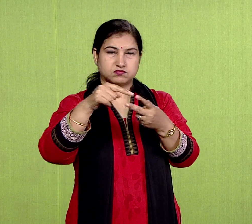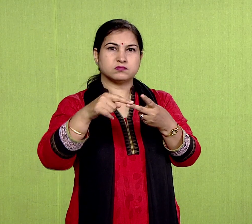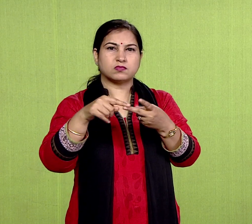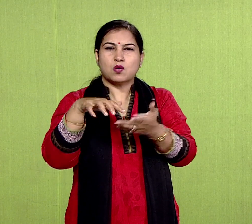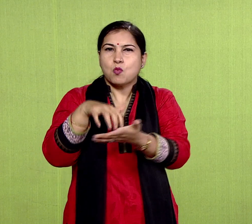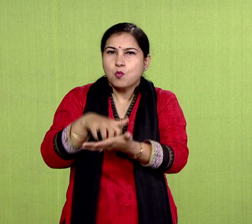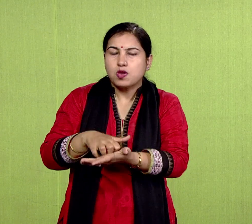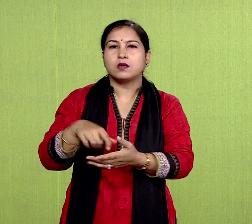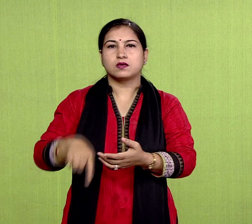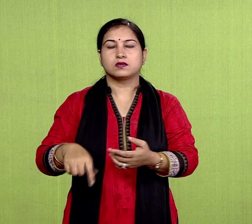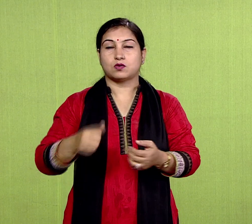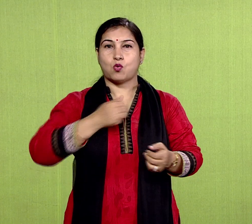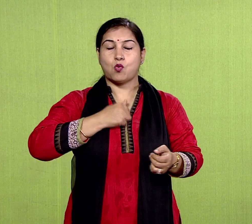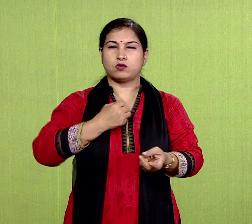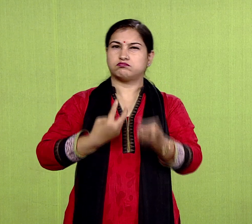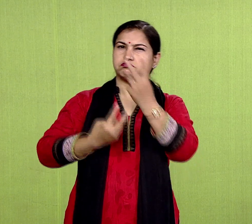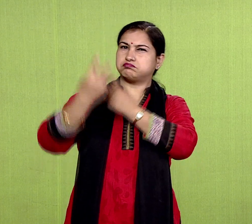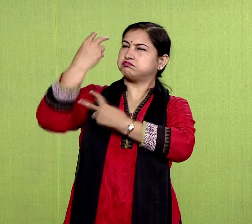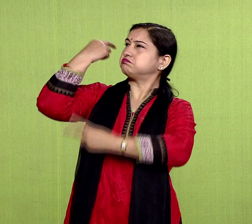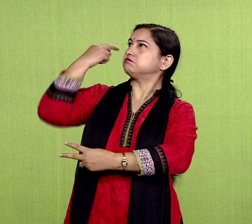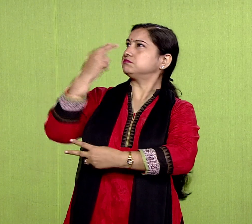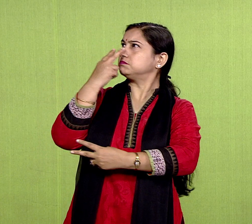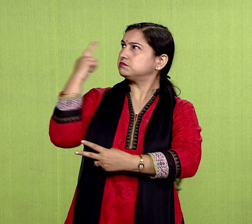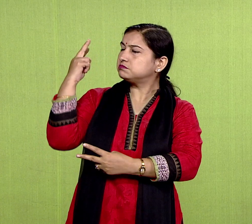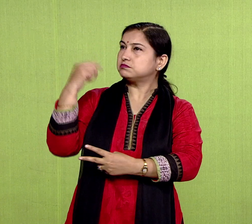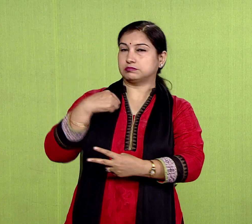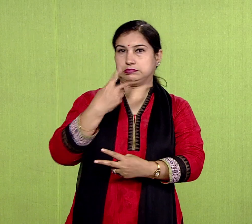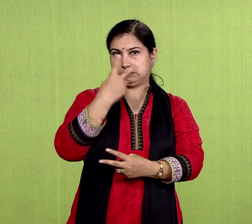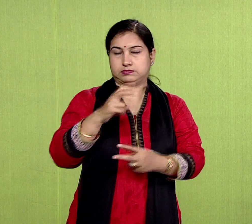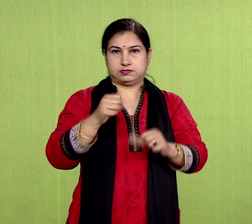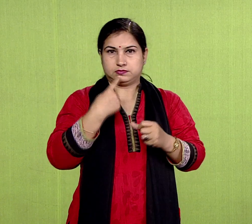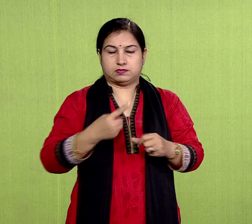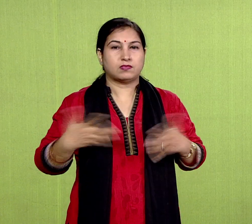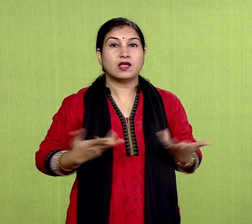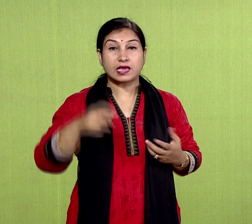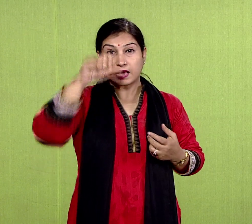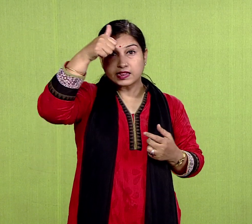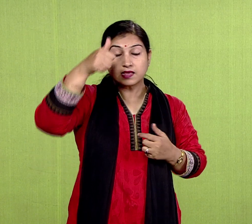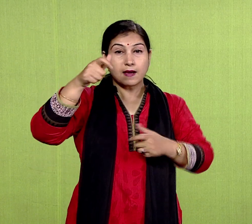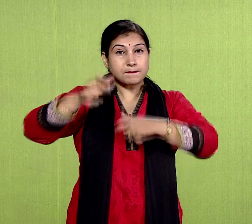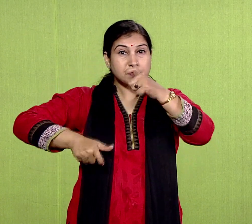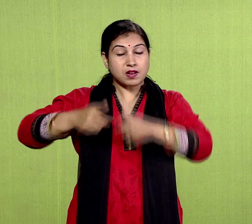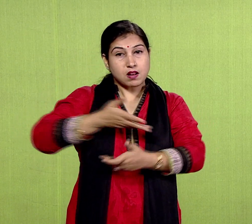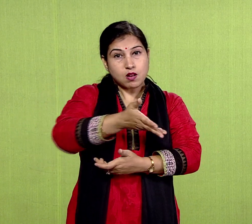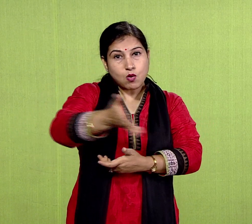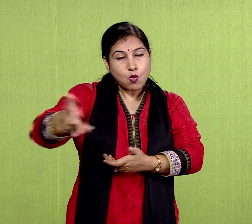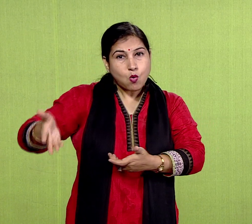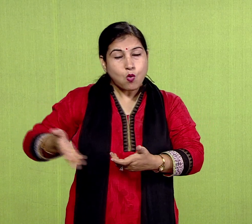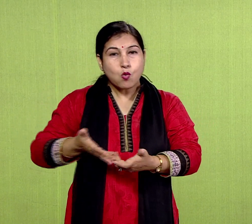Looking at our ancient period, we can say that the Indian civilization has a very